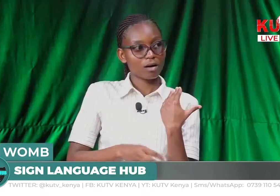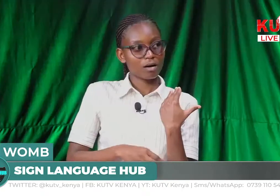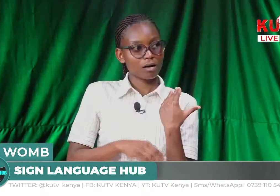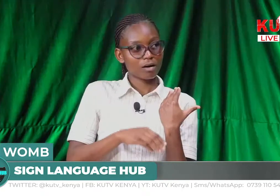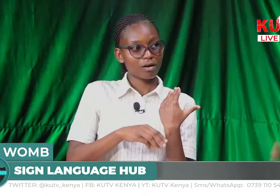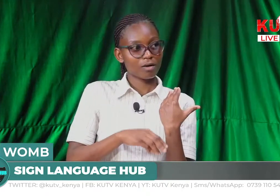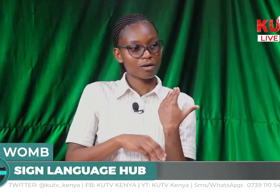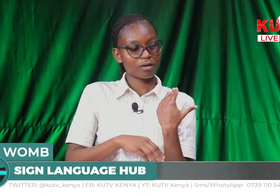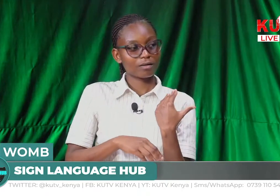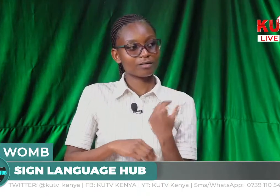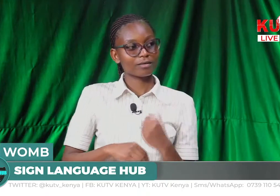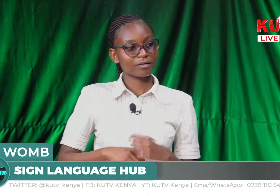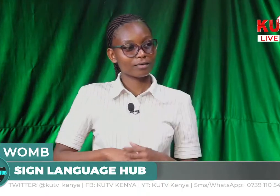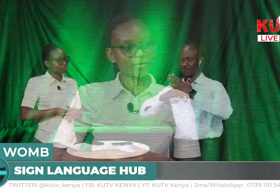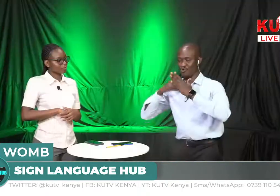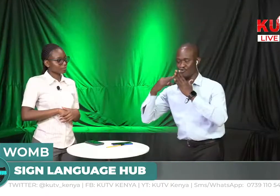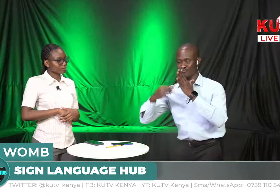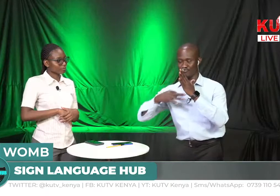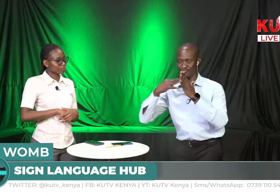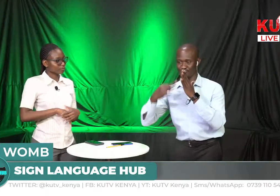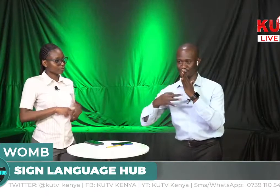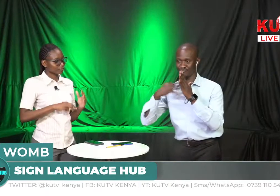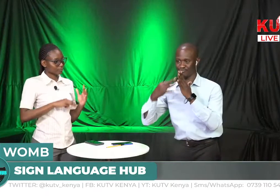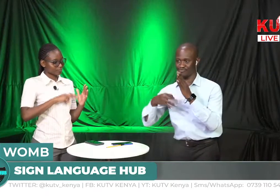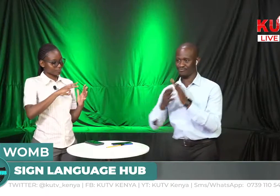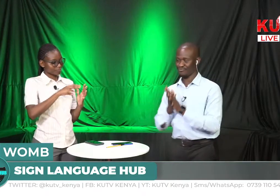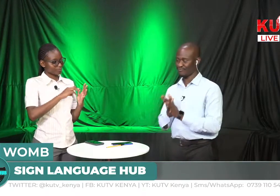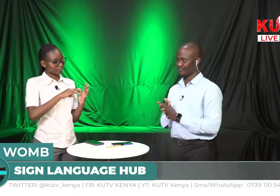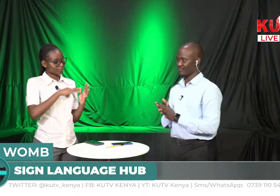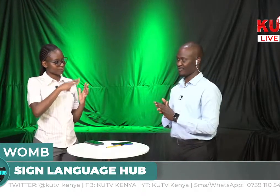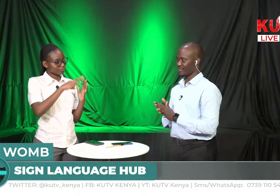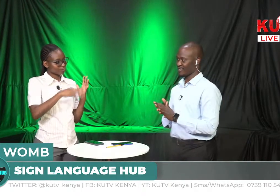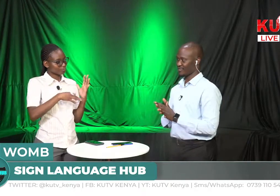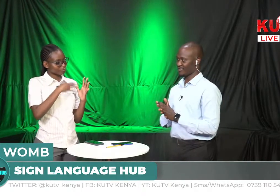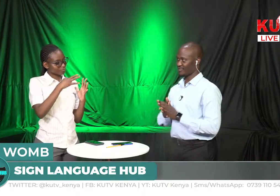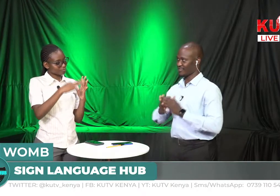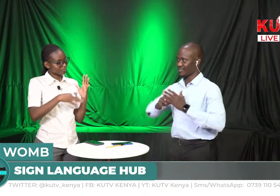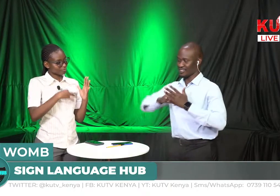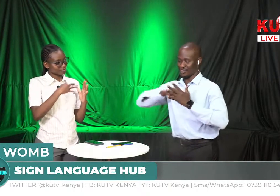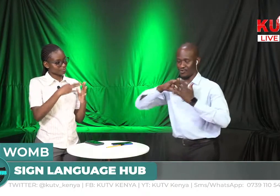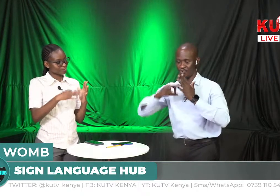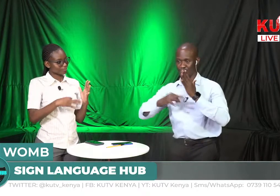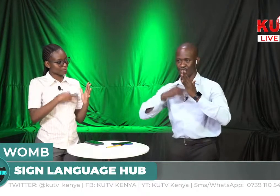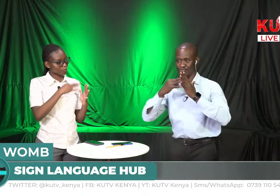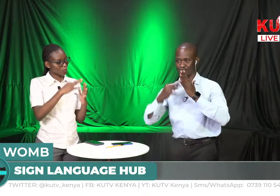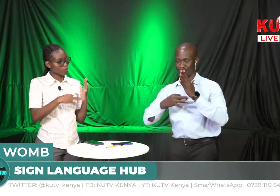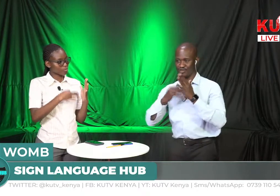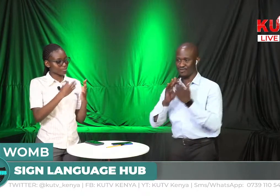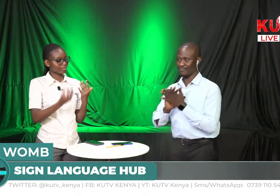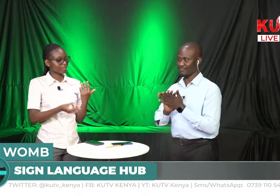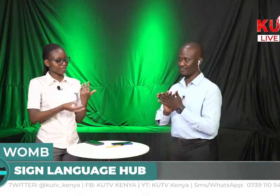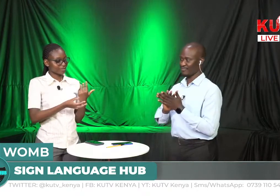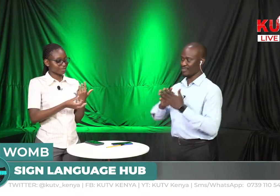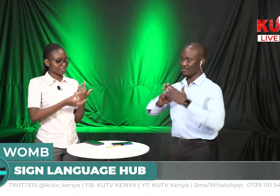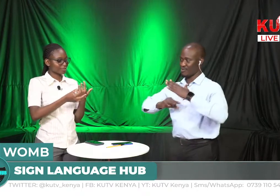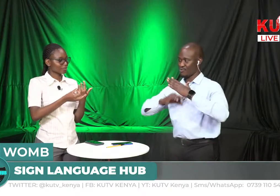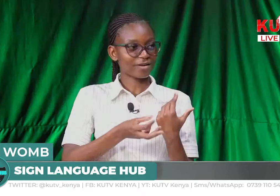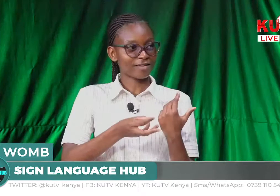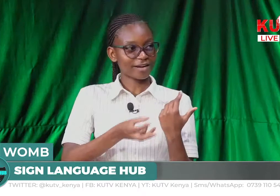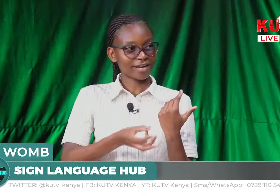That's new. Womb. All right? Thanks. Womb. This is also a